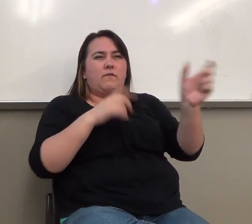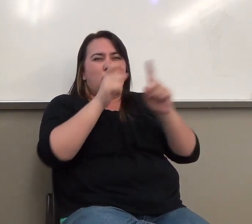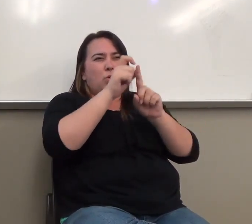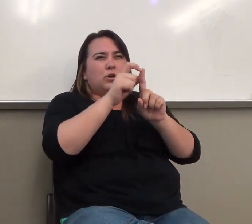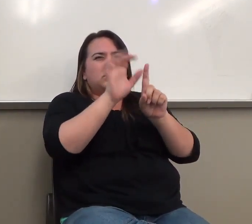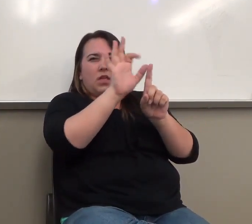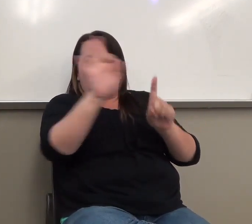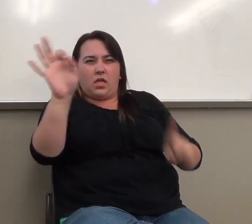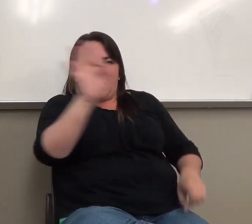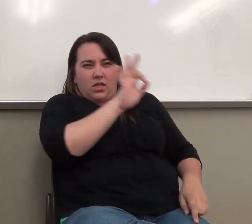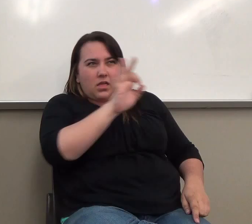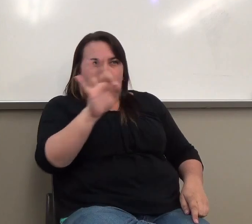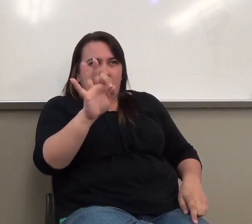saying.